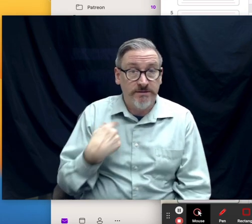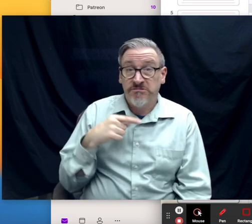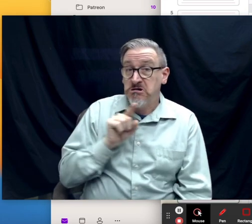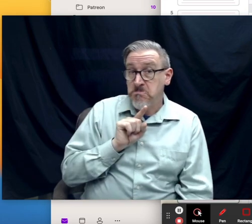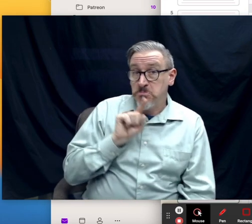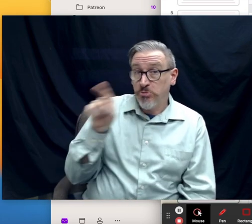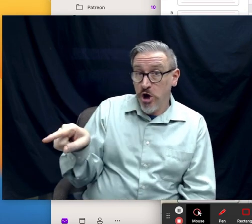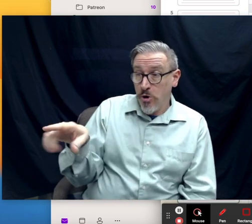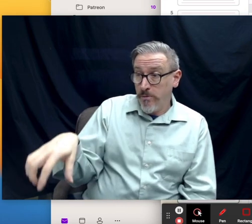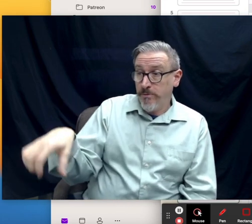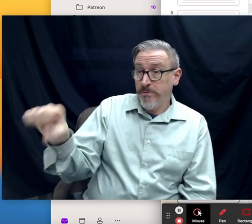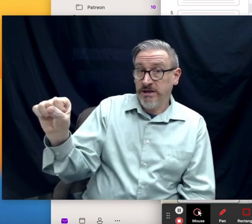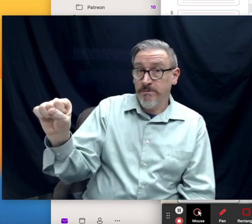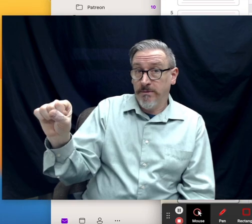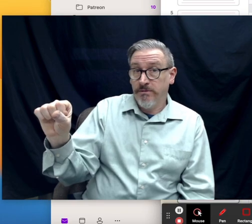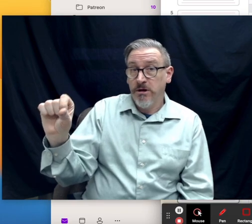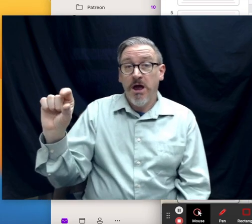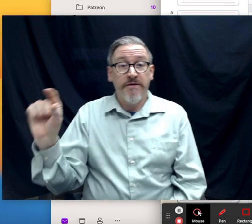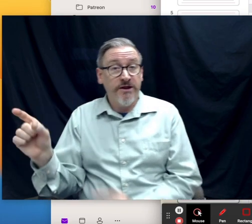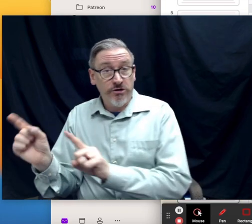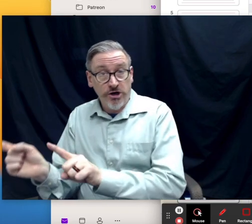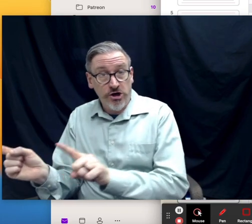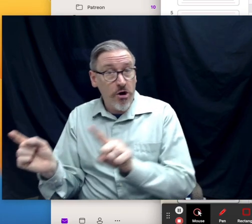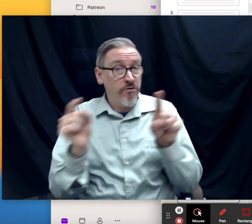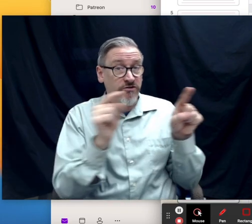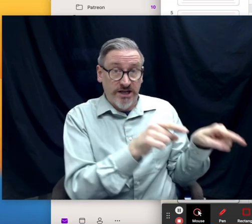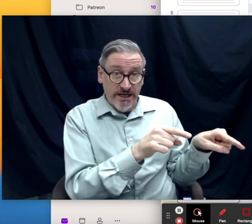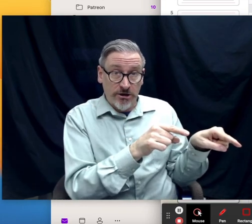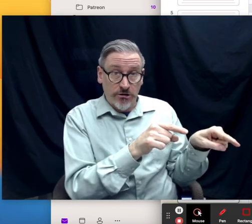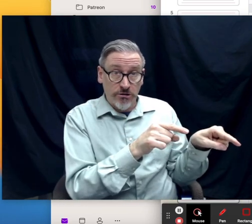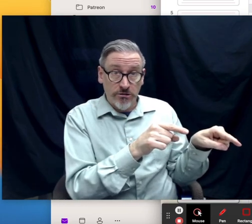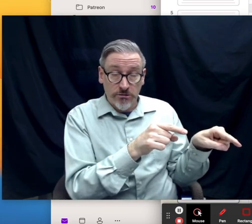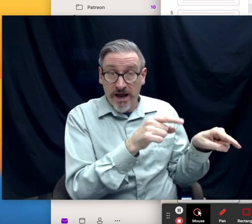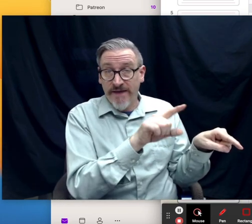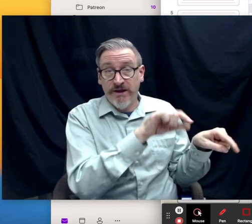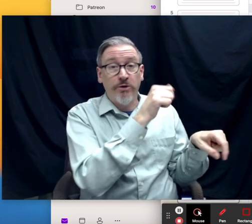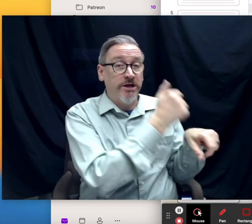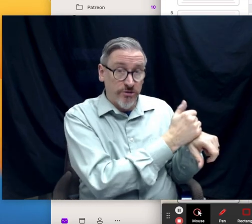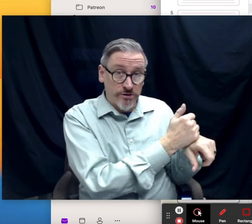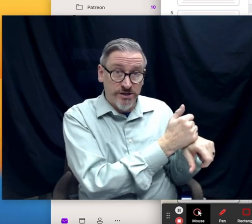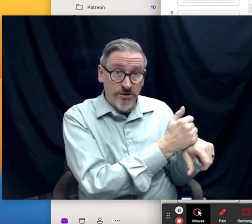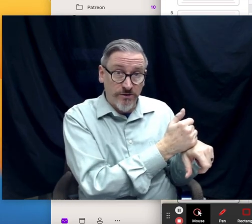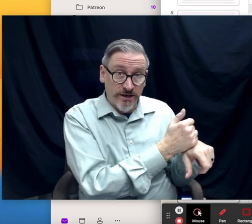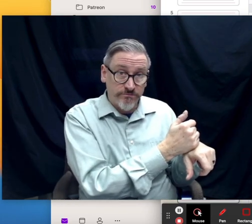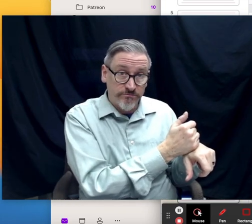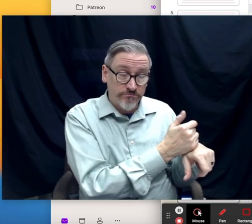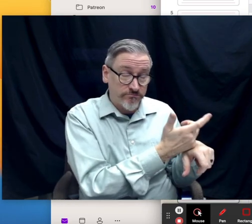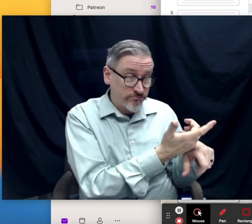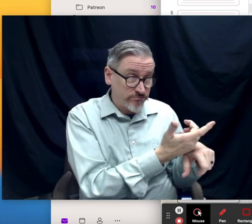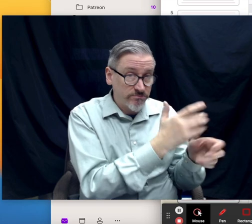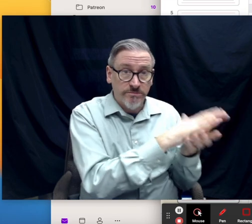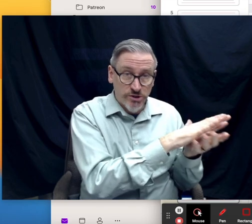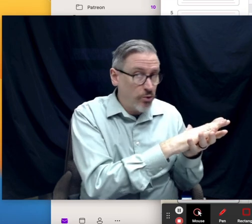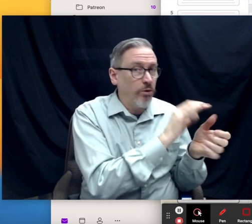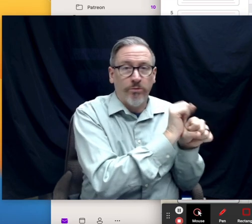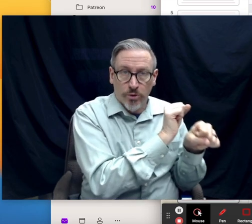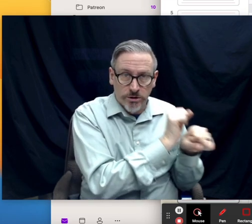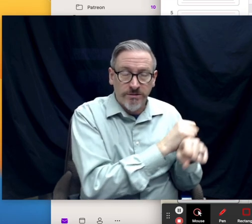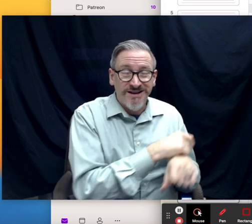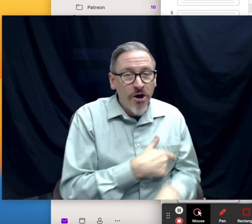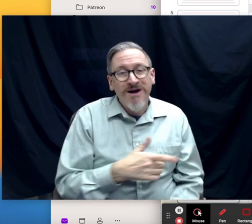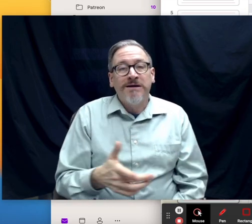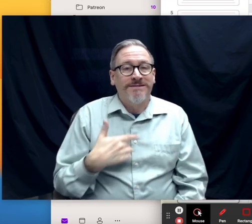something. Go pick them up, and then you're going to go over to here, and then you introduce the new thing: school,